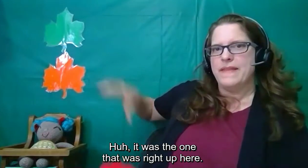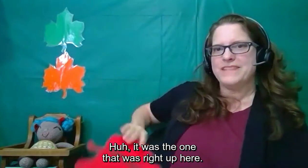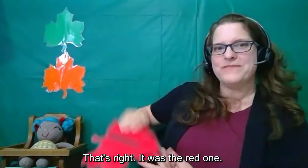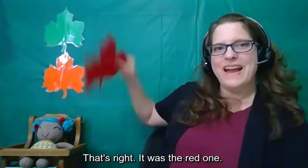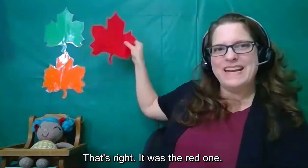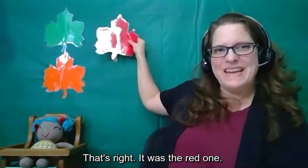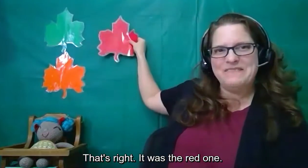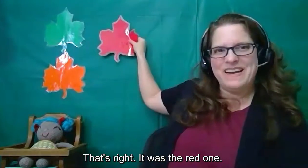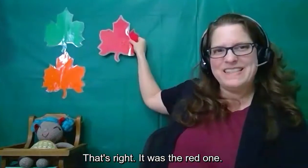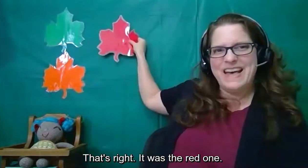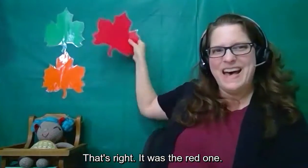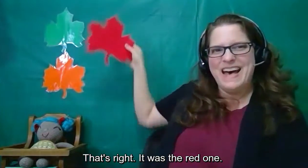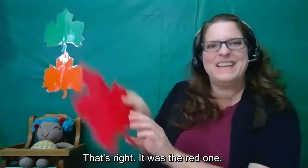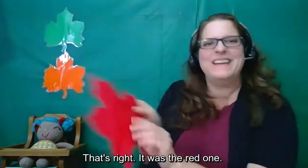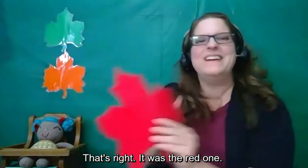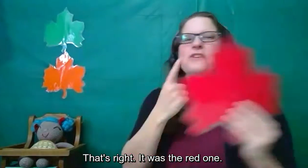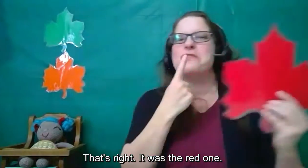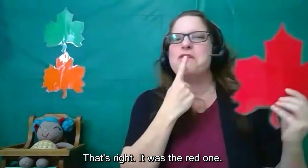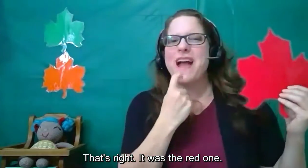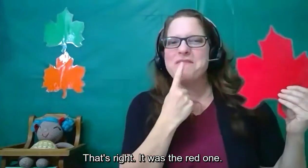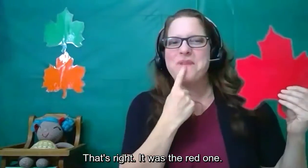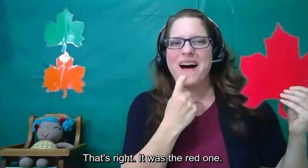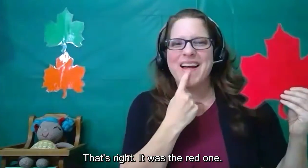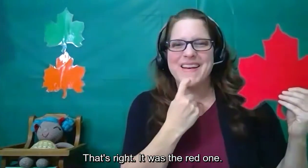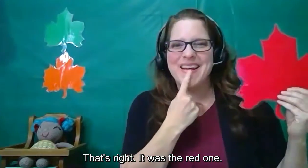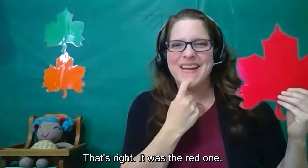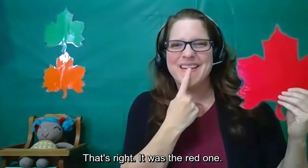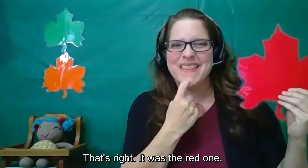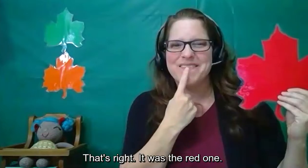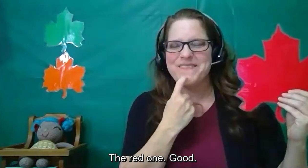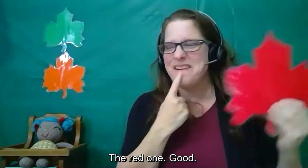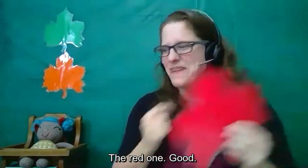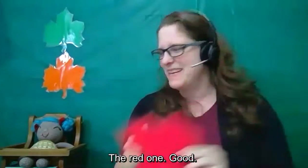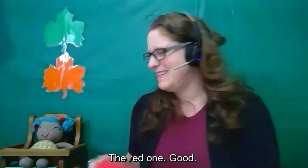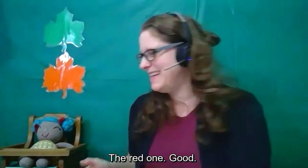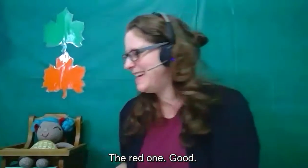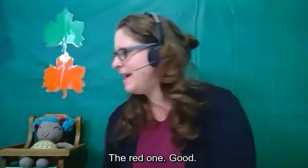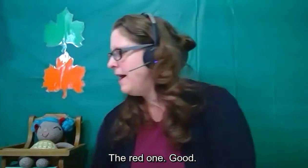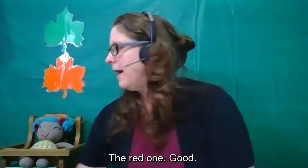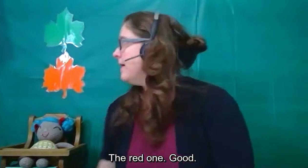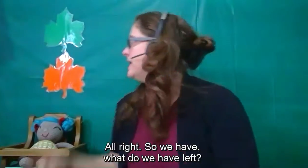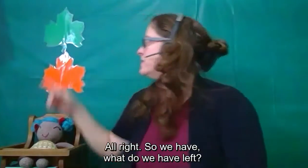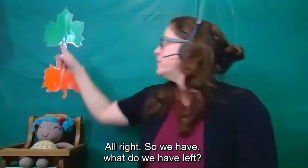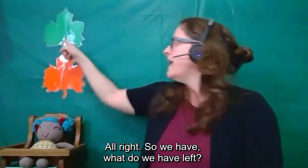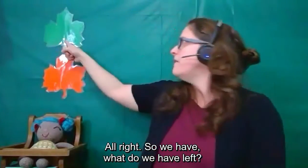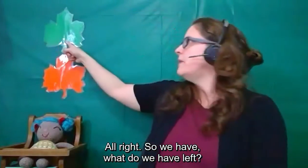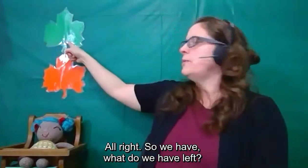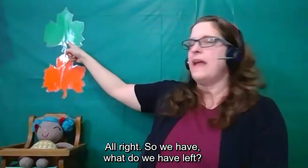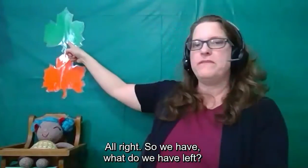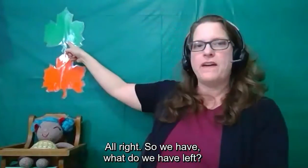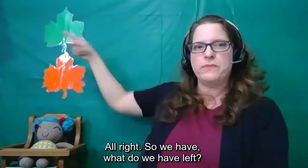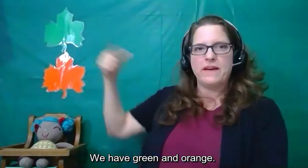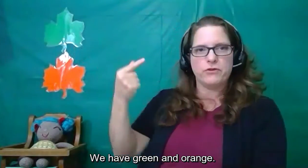That's right. It was the red one. The red one. Good. All right. So what do we have left? We have